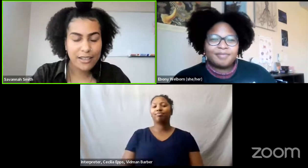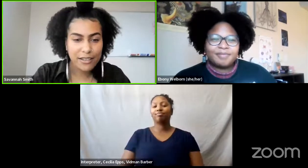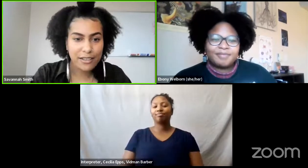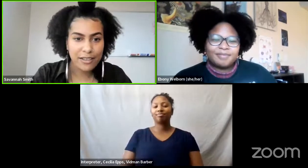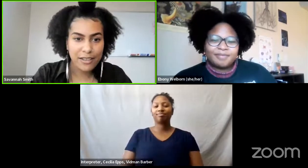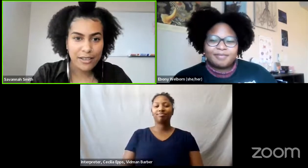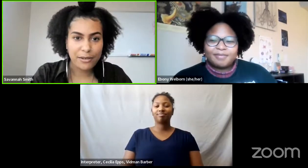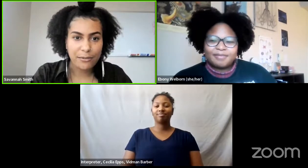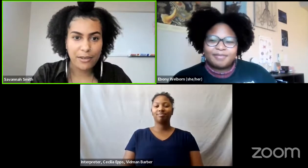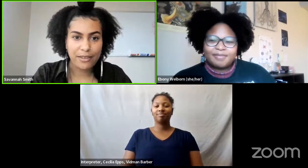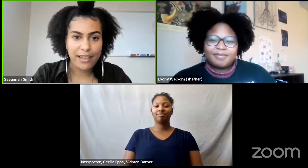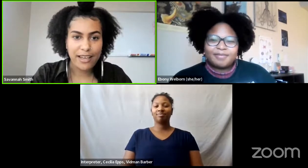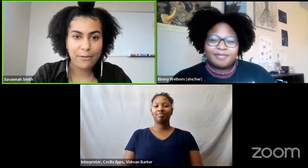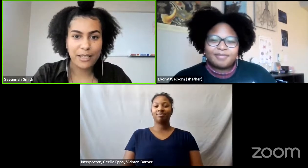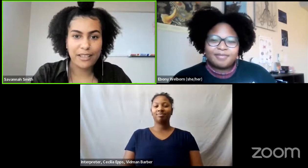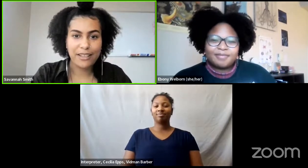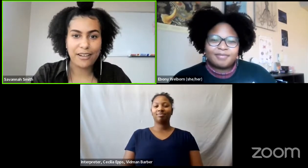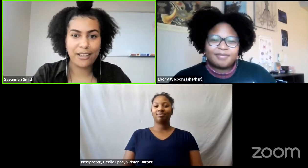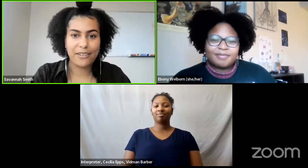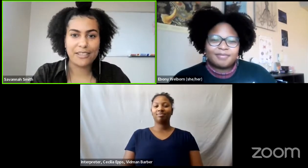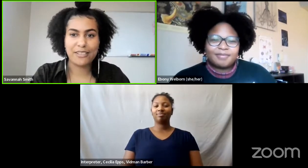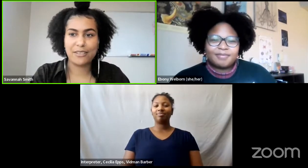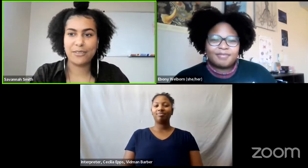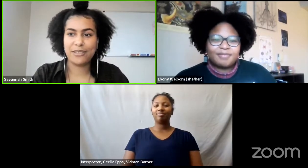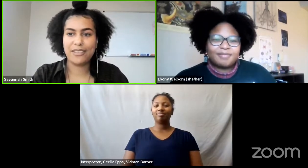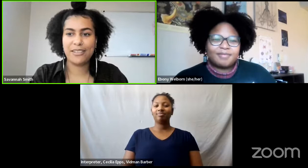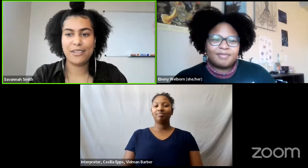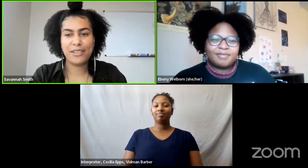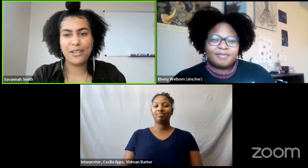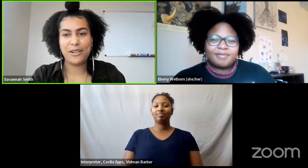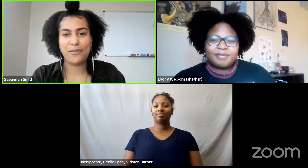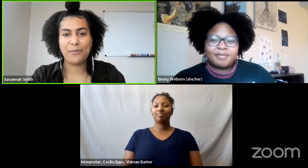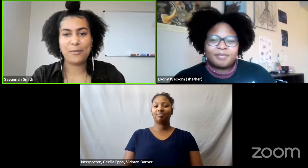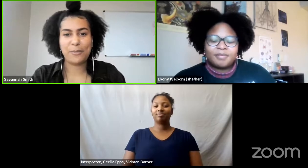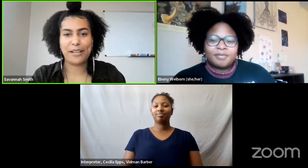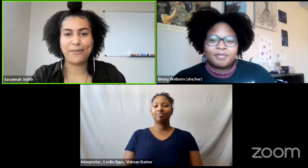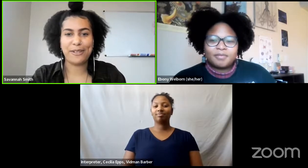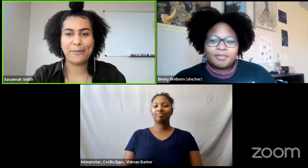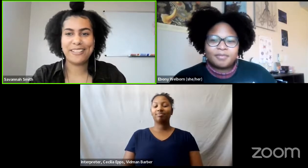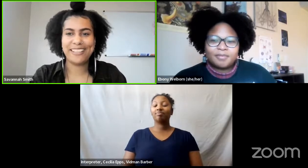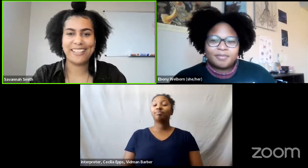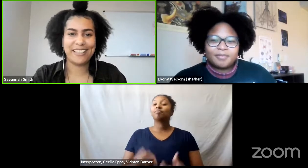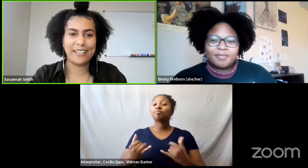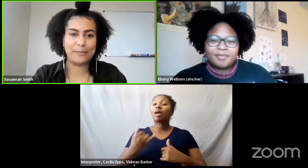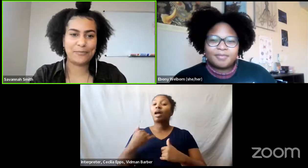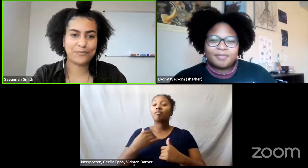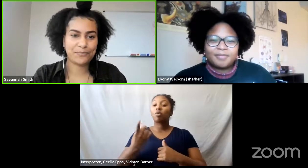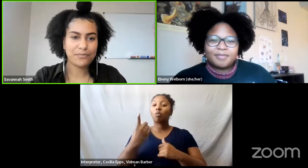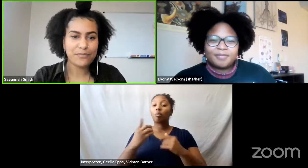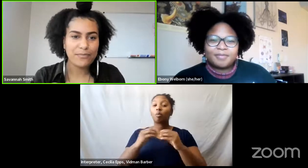And with that, we are going to do one more breakout room,